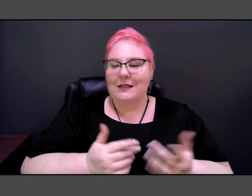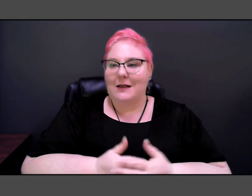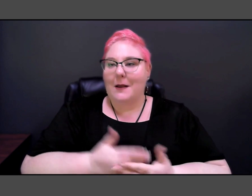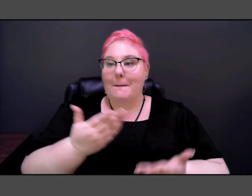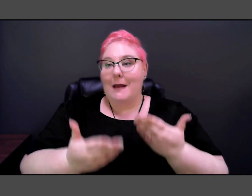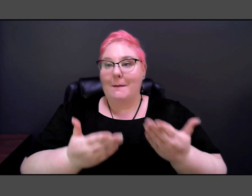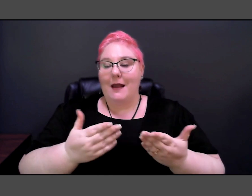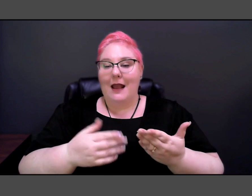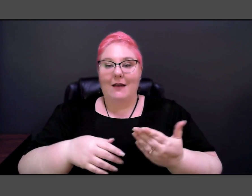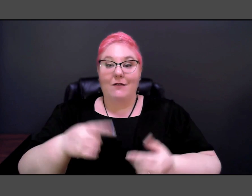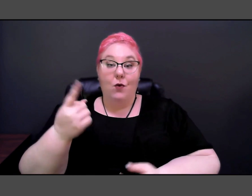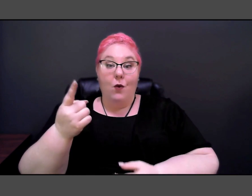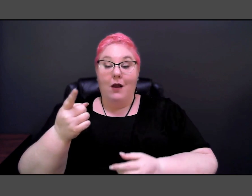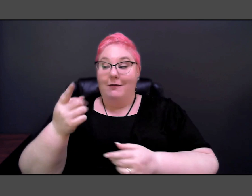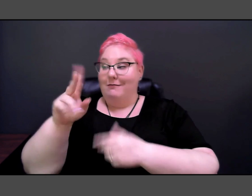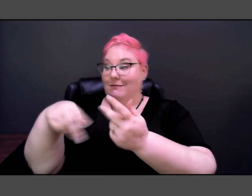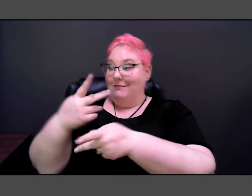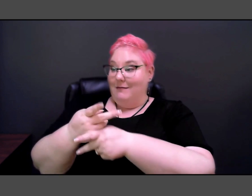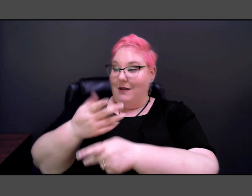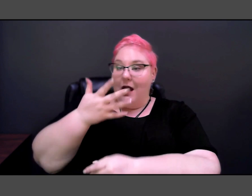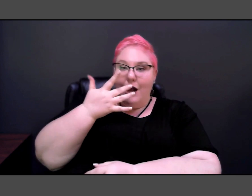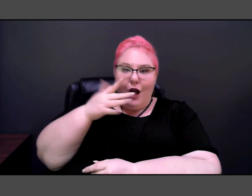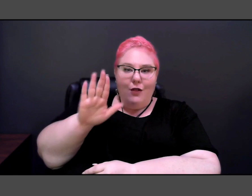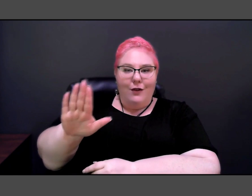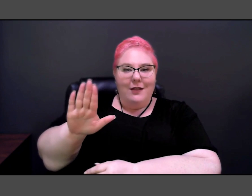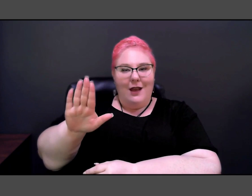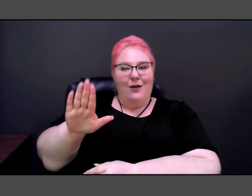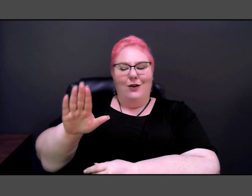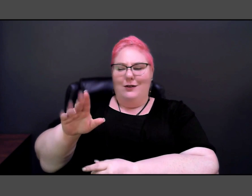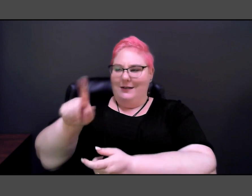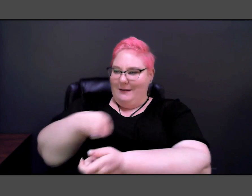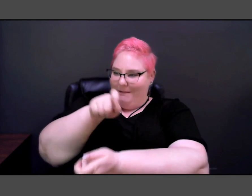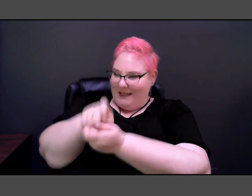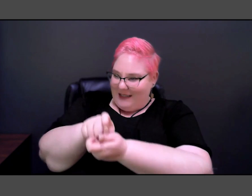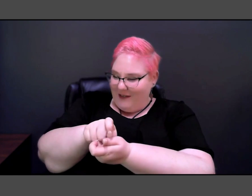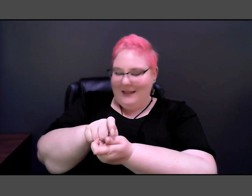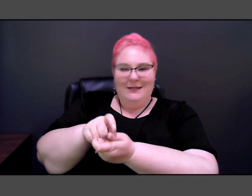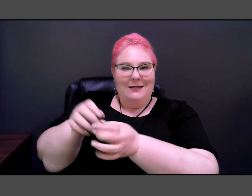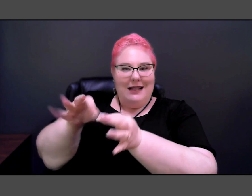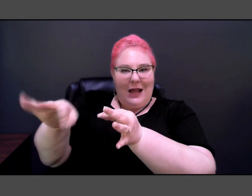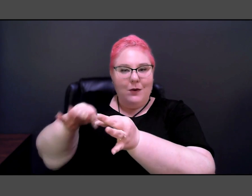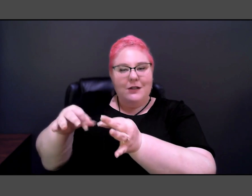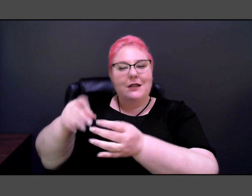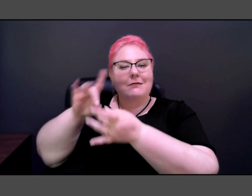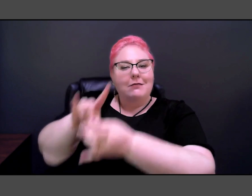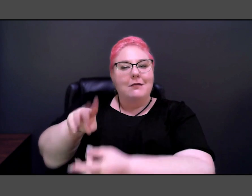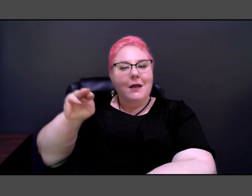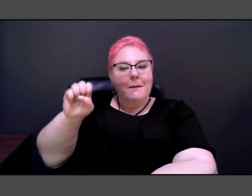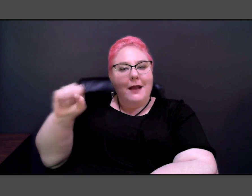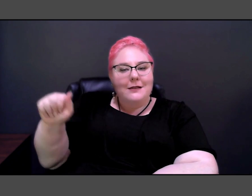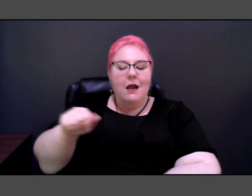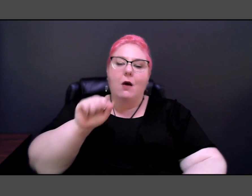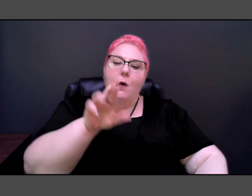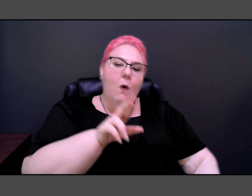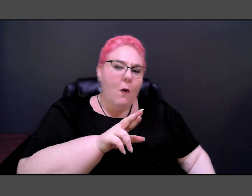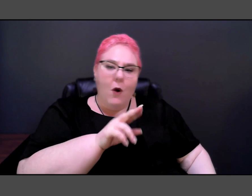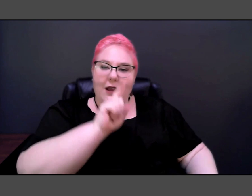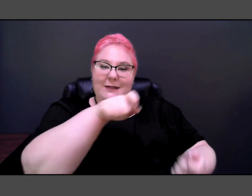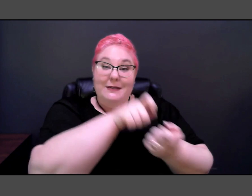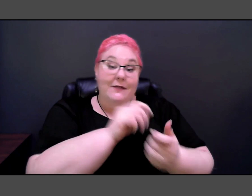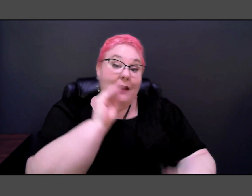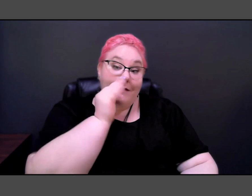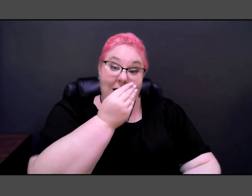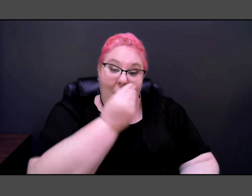language that is specific to a certain mesa or a flower that blooms at a certain time. These